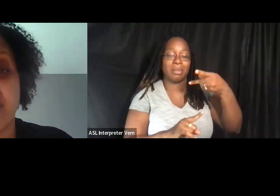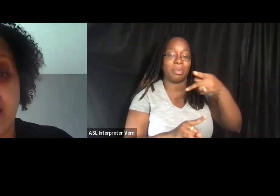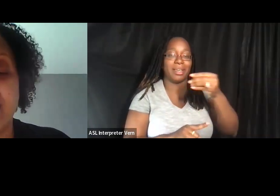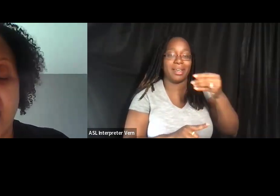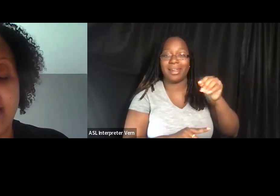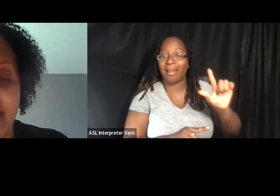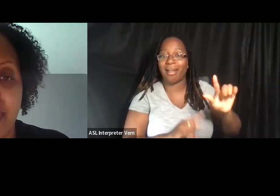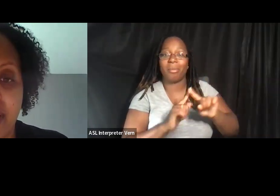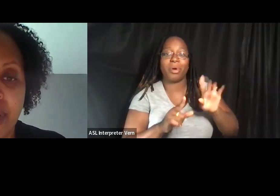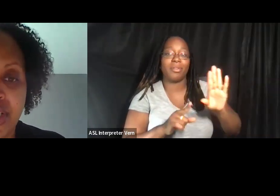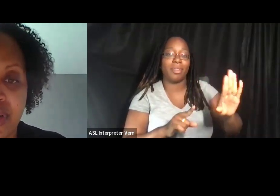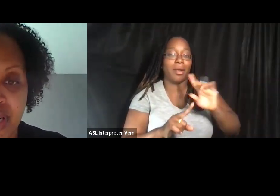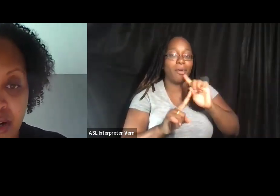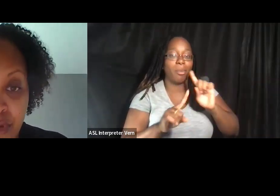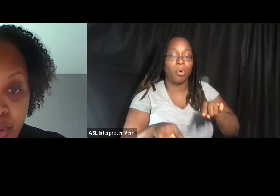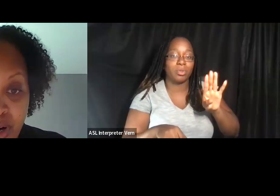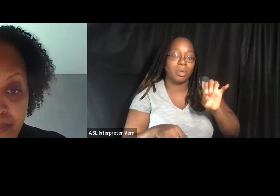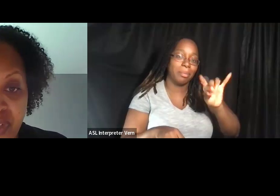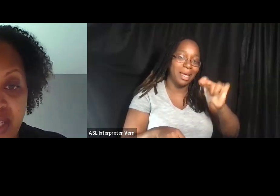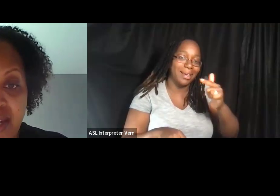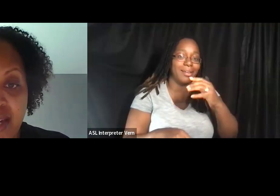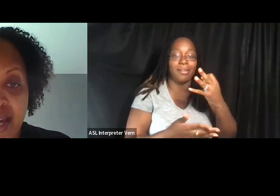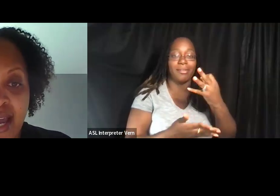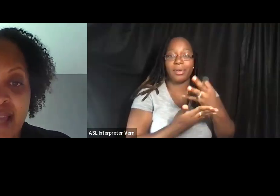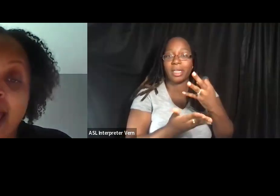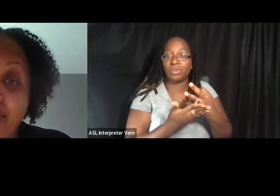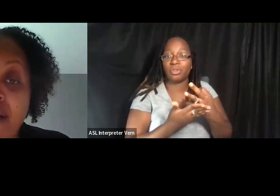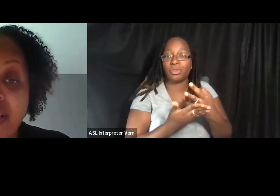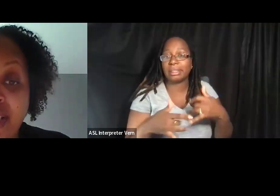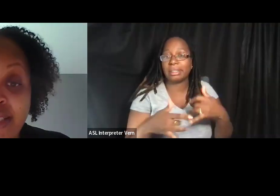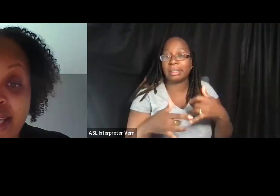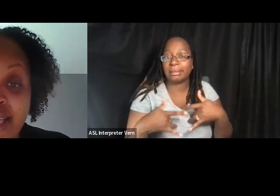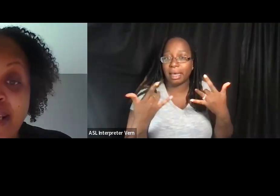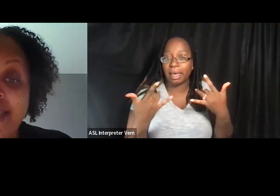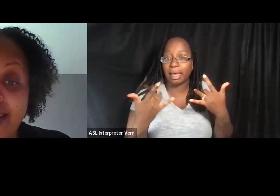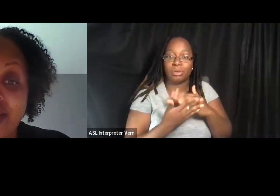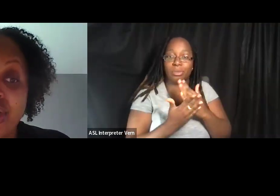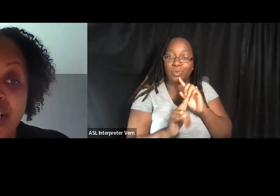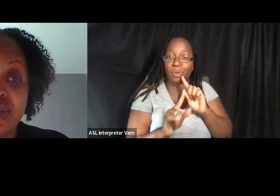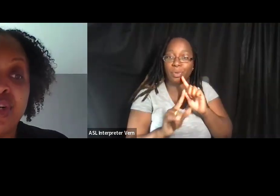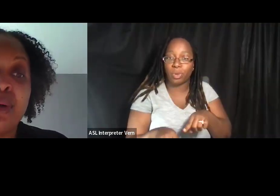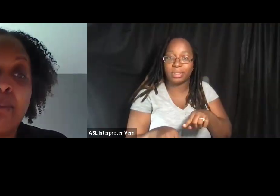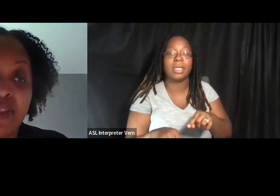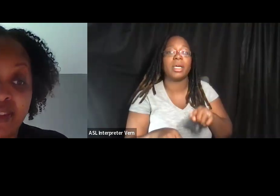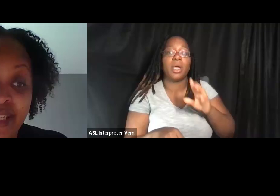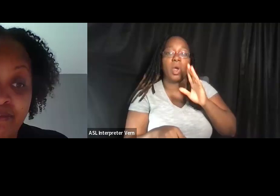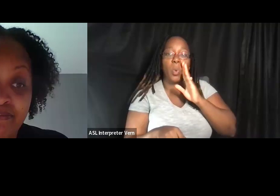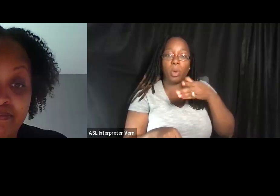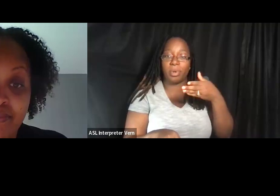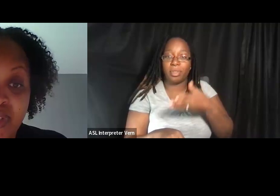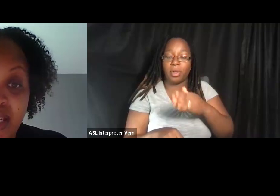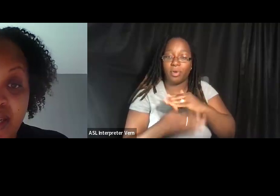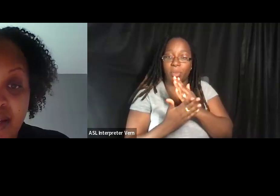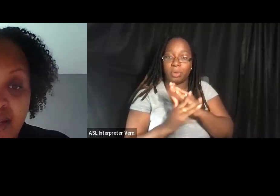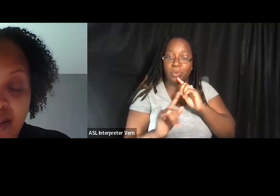report, the profit and loss statement and the budget report. And that profit and loss statement is sent to the treasurer monthly.